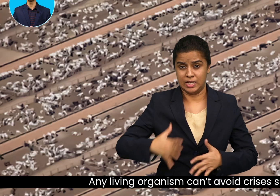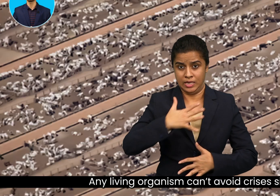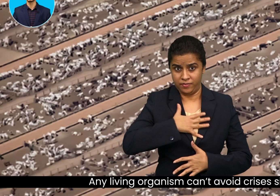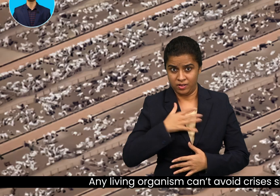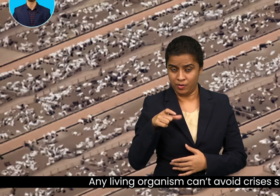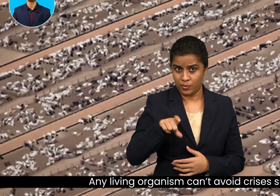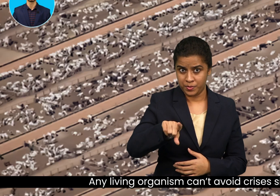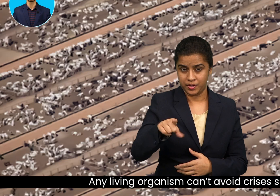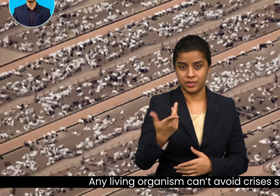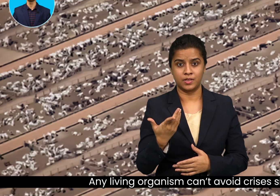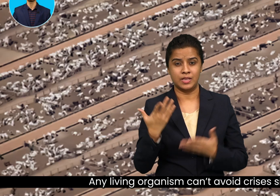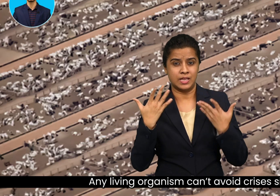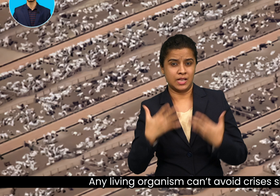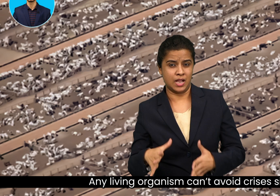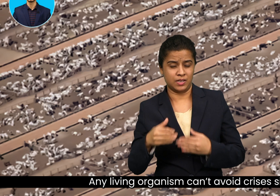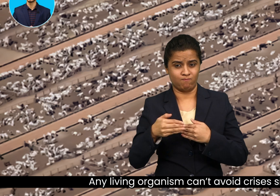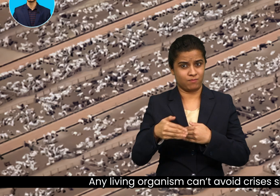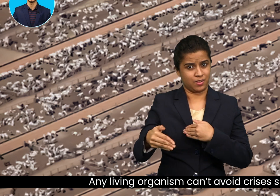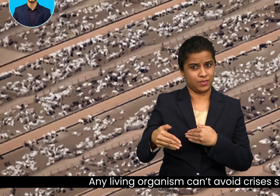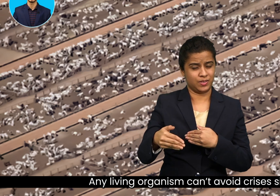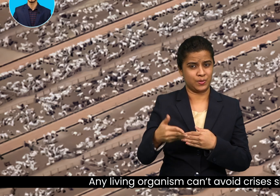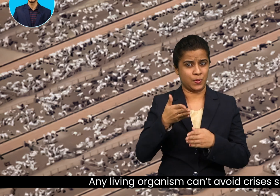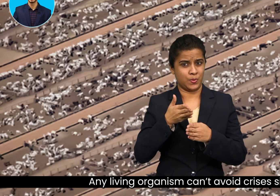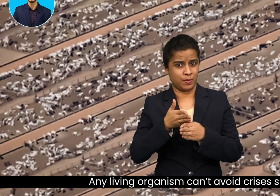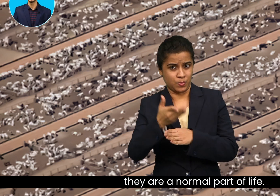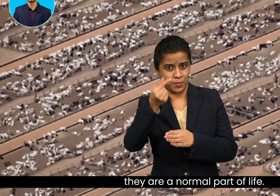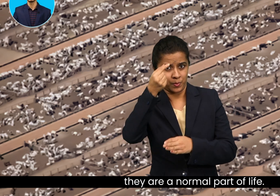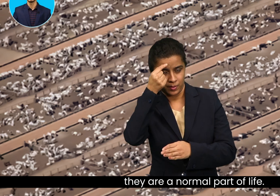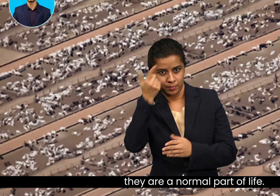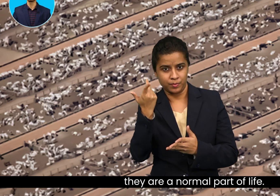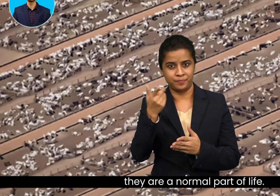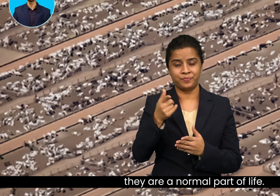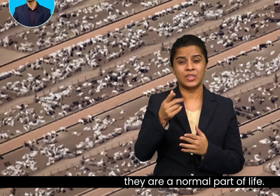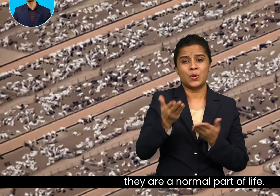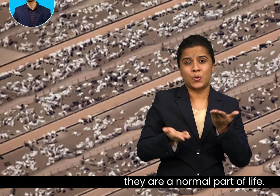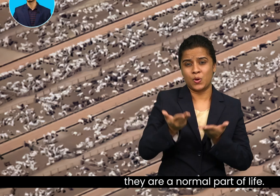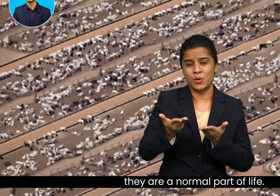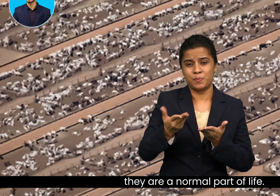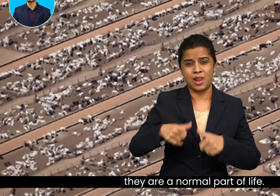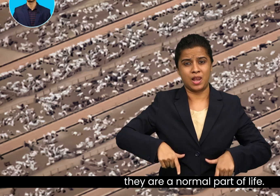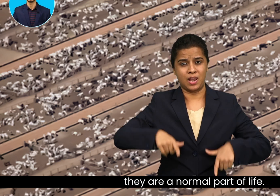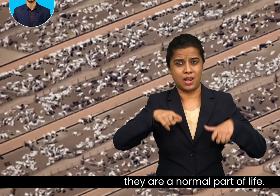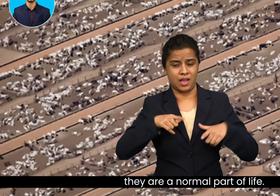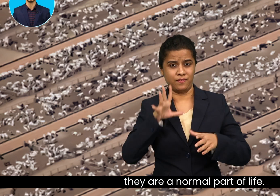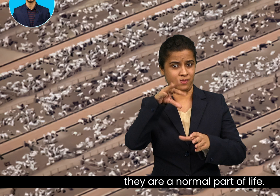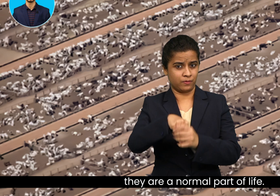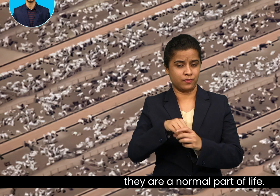Any living organism can't avoid crises since they are a normal part of